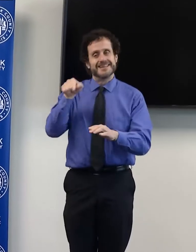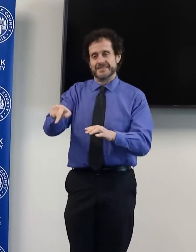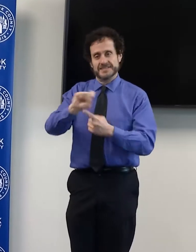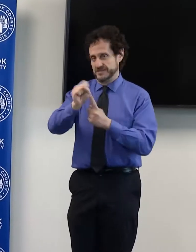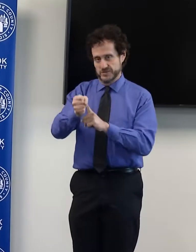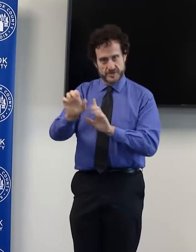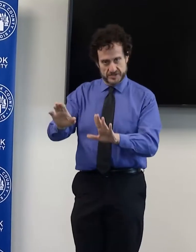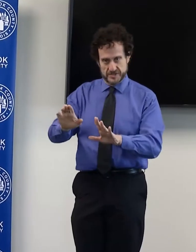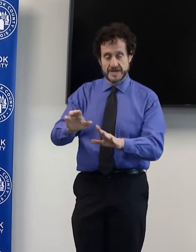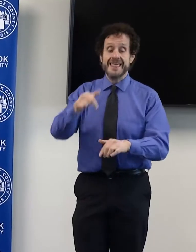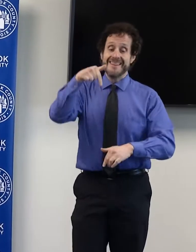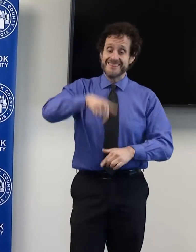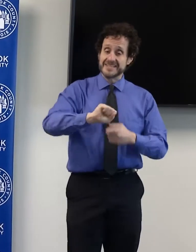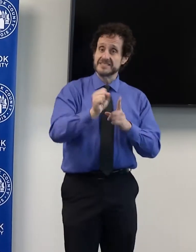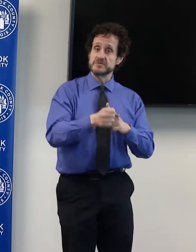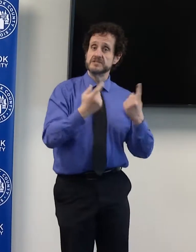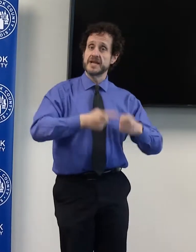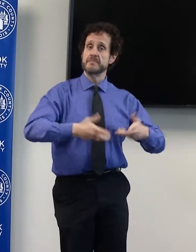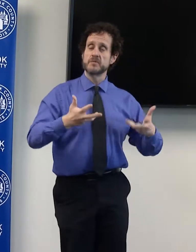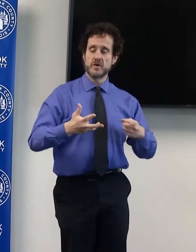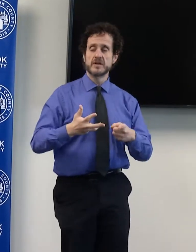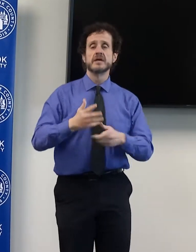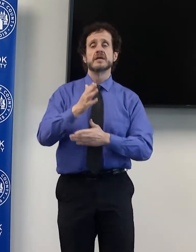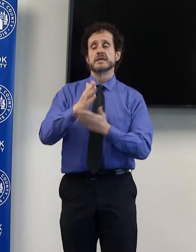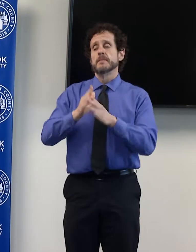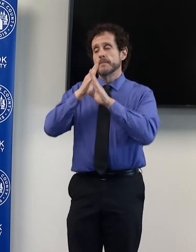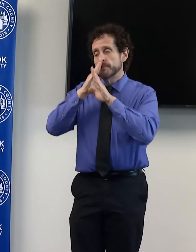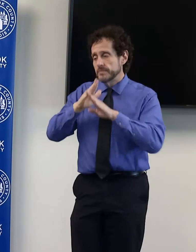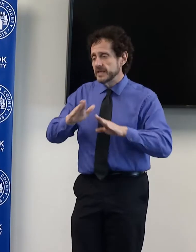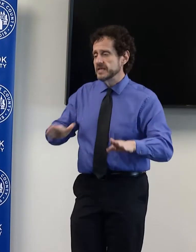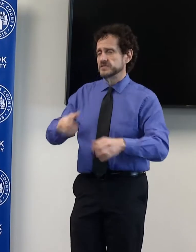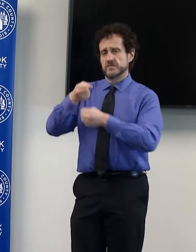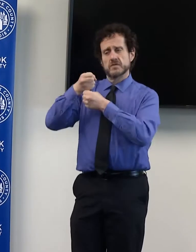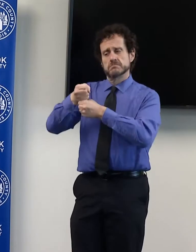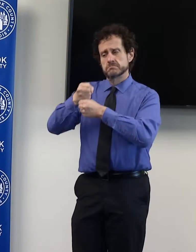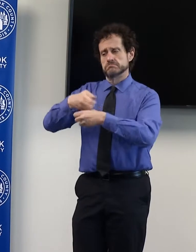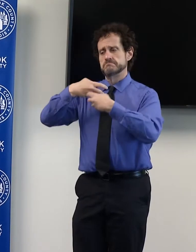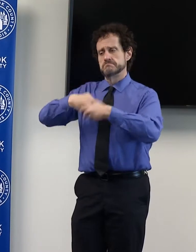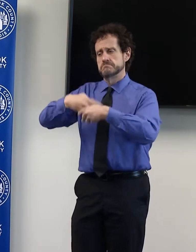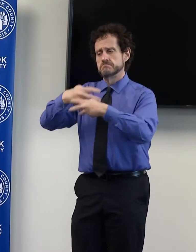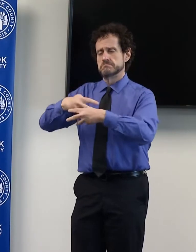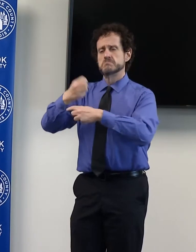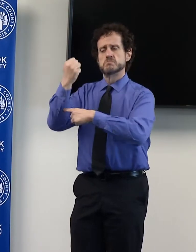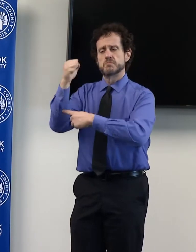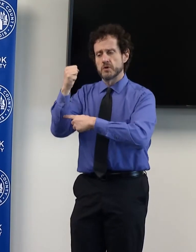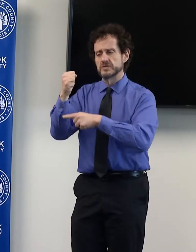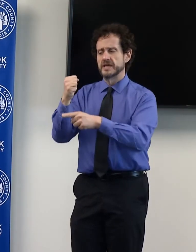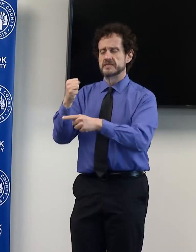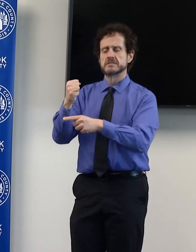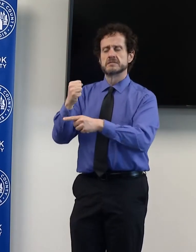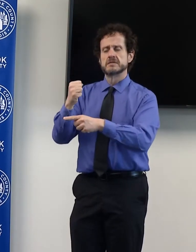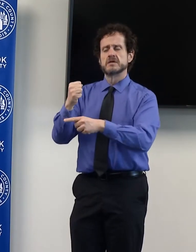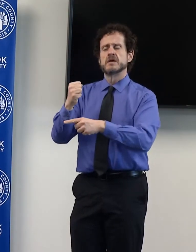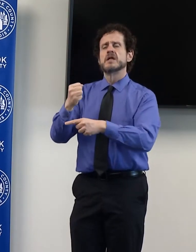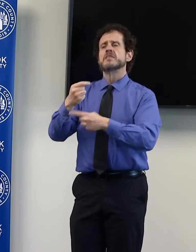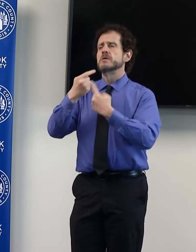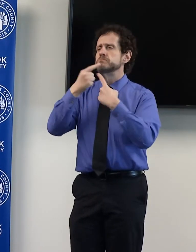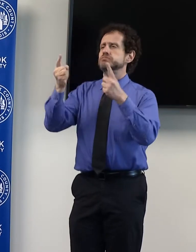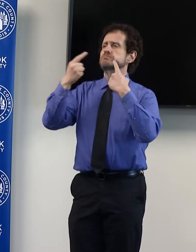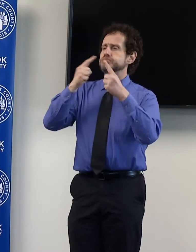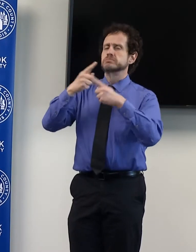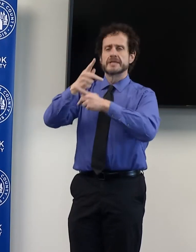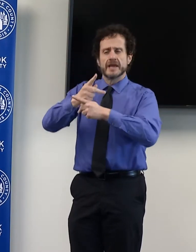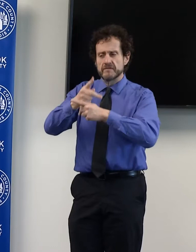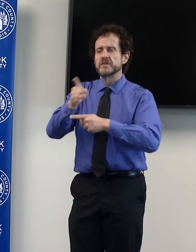is there are peaceful protesters who are so thoughtful, trying to get their voices heard on issues